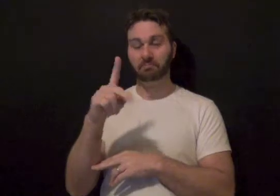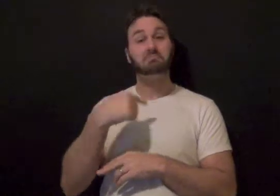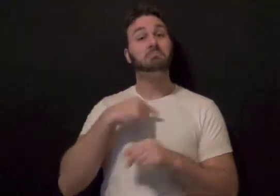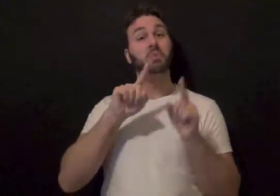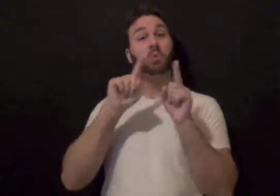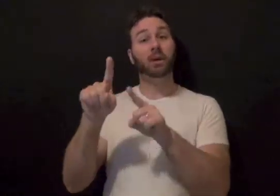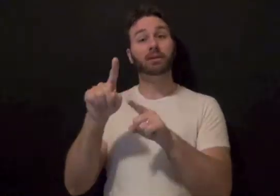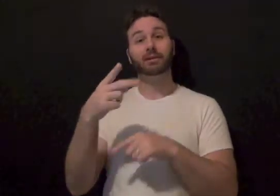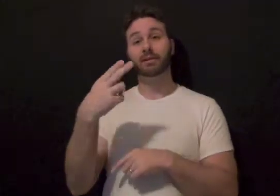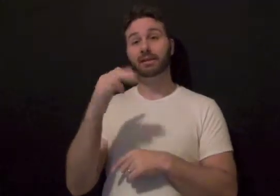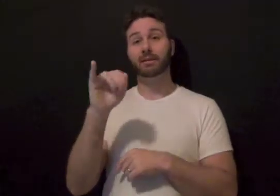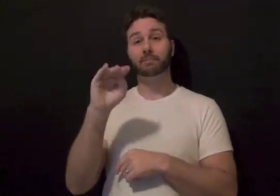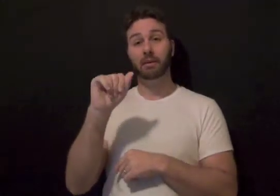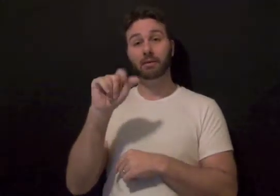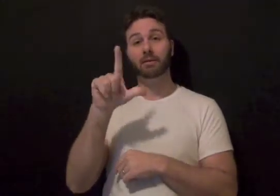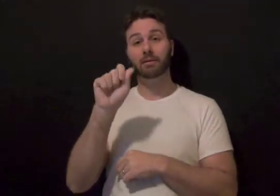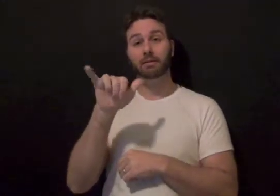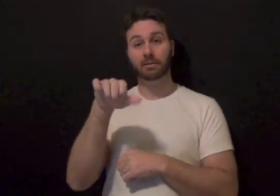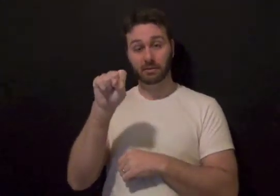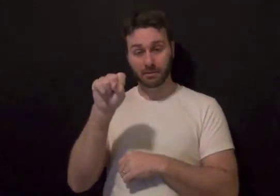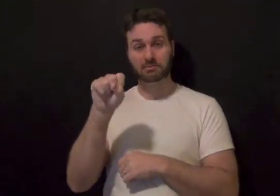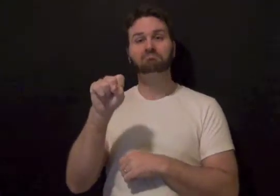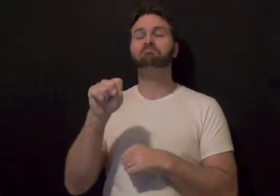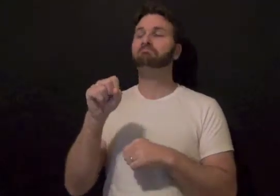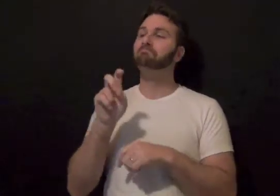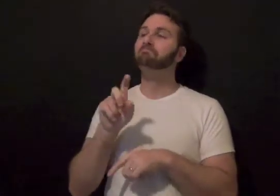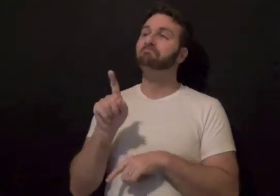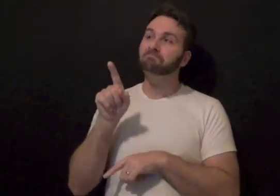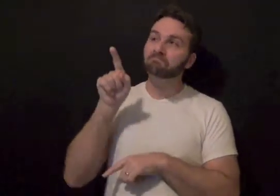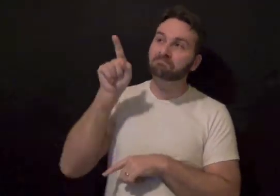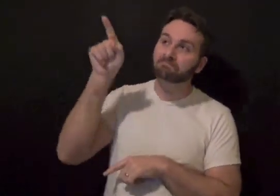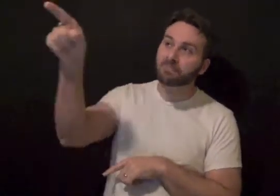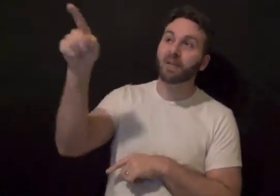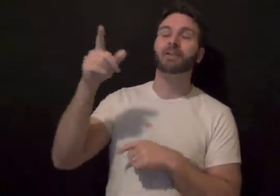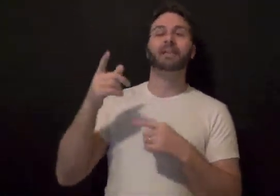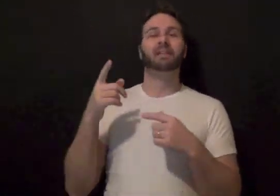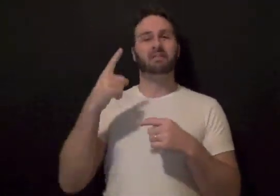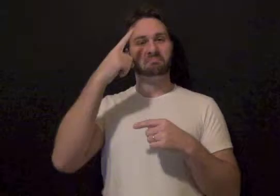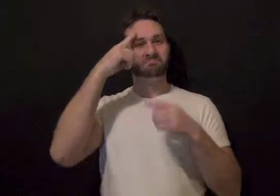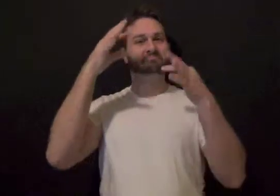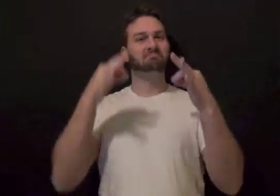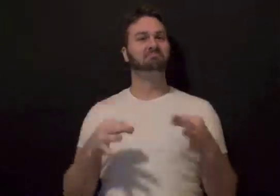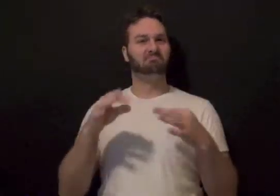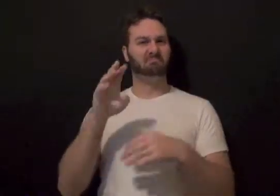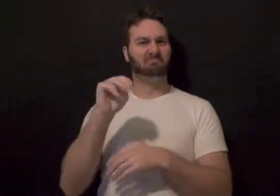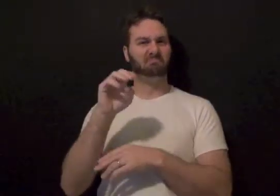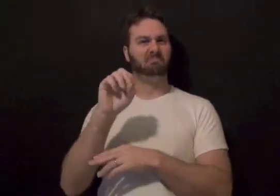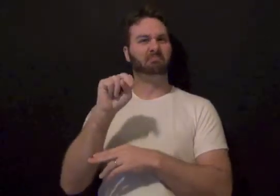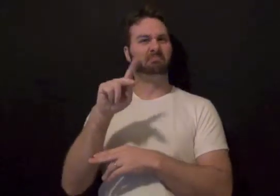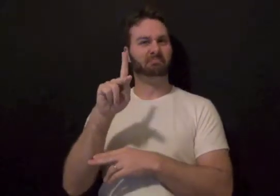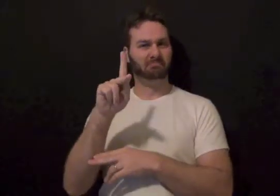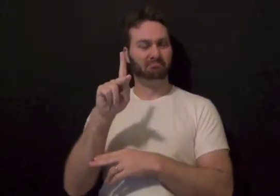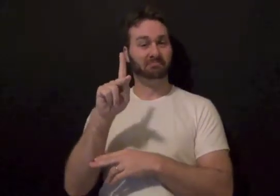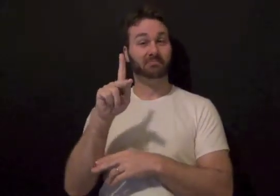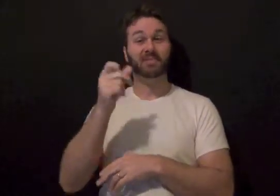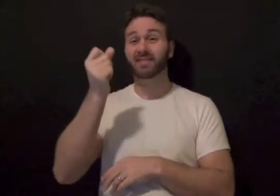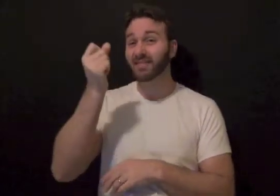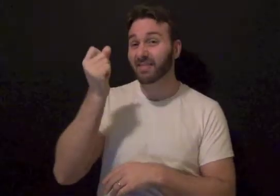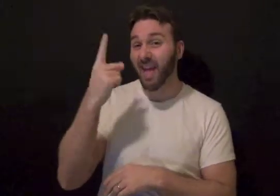I learned from that time. Well, obviously it changed things, you know. Let's face it, becoming a celibate monk is going to change a number